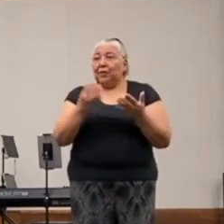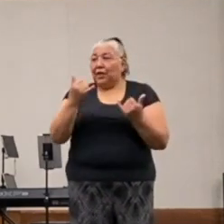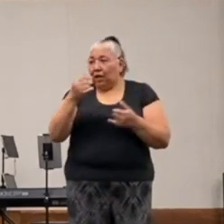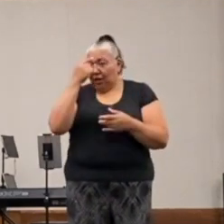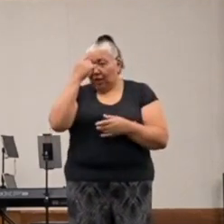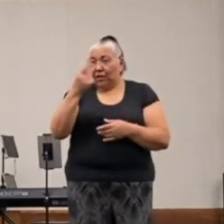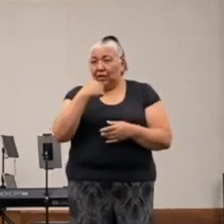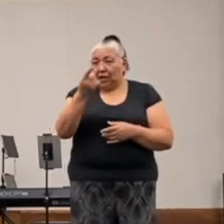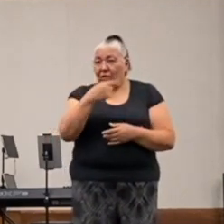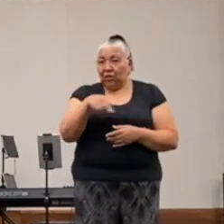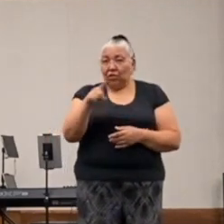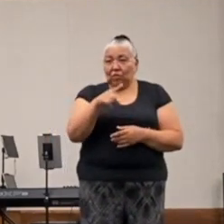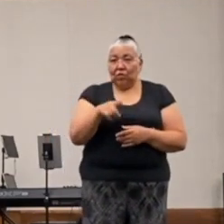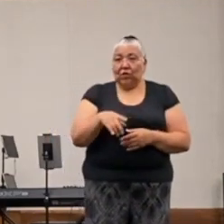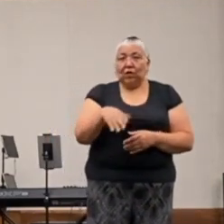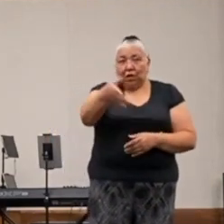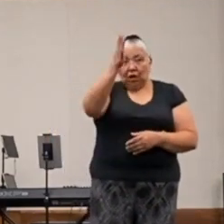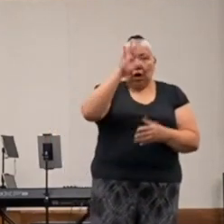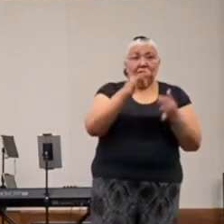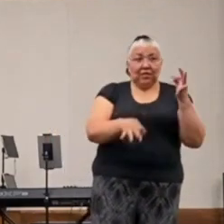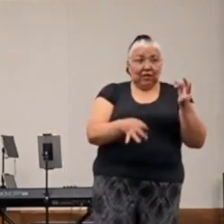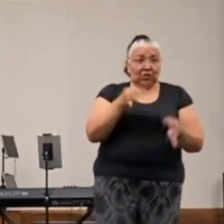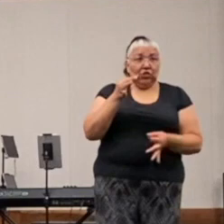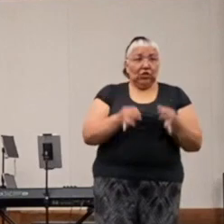something. God is the judgment.